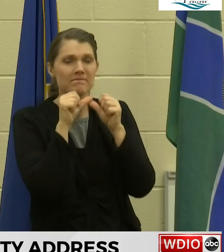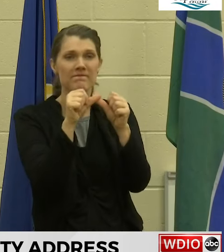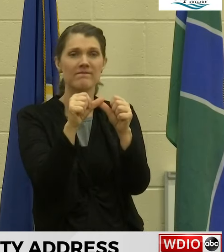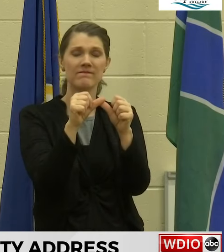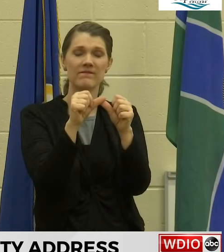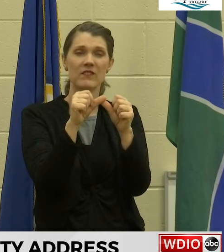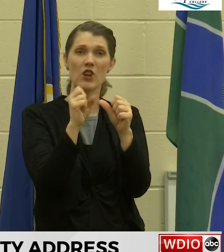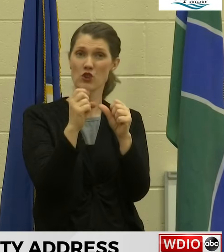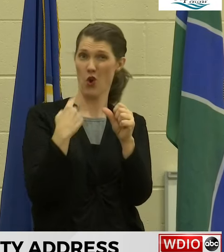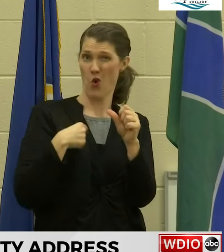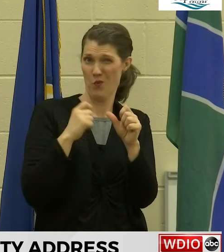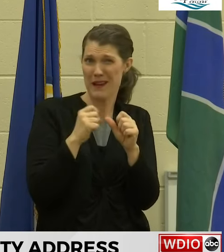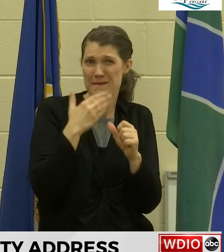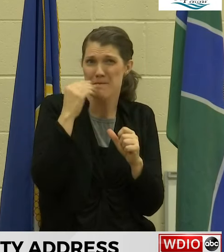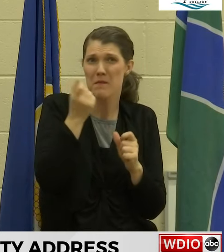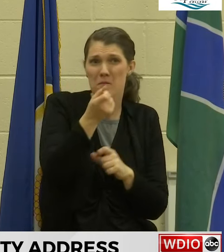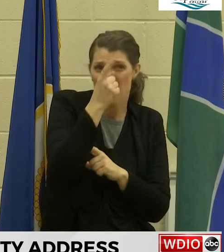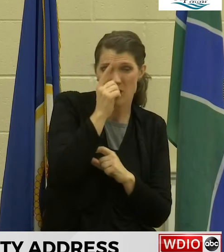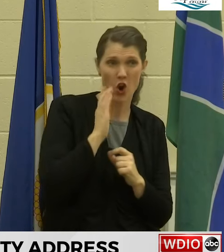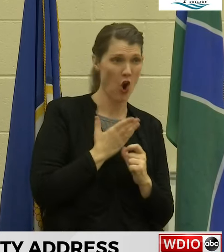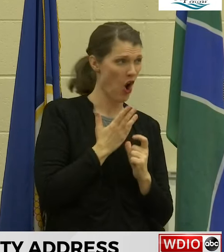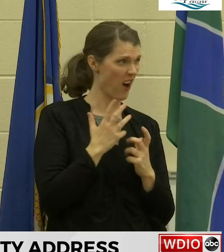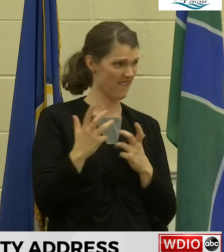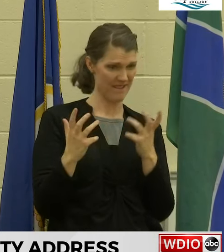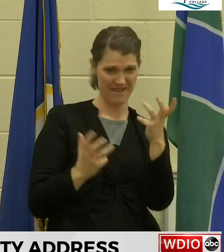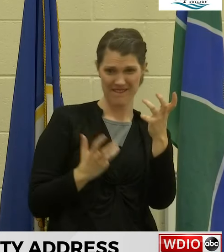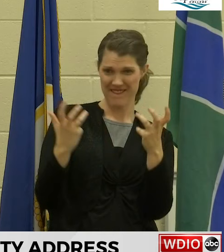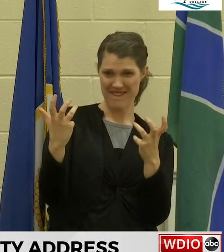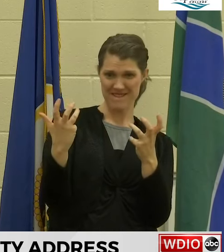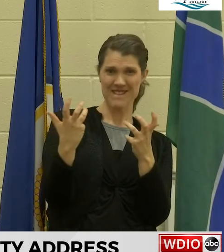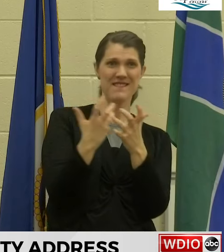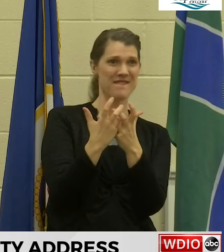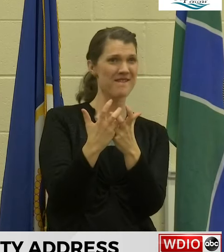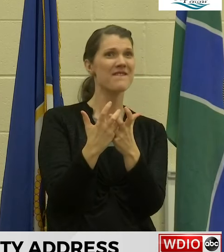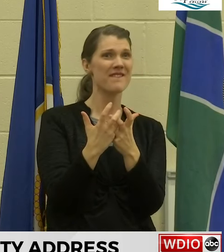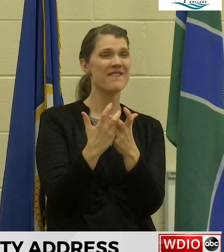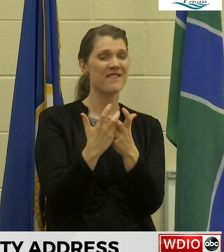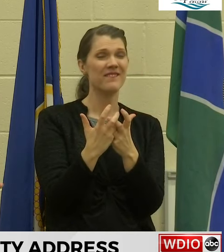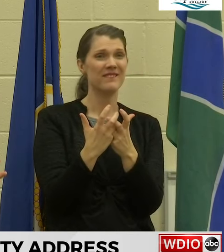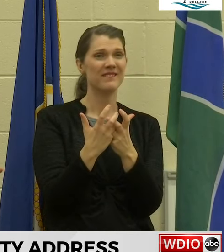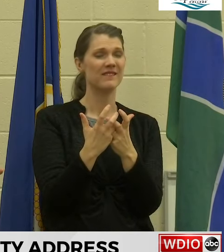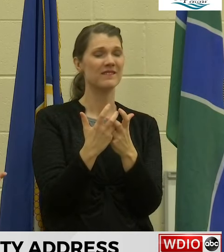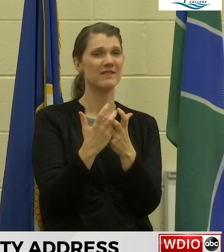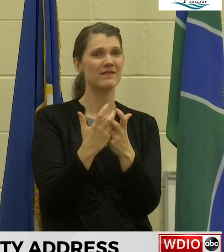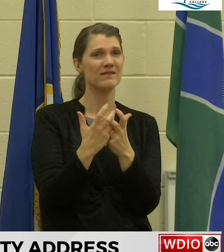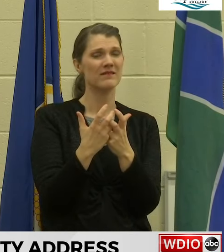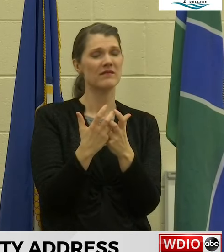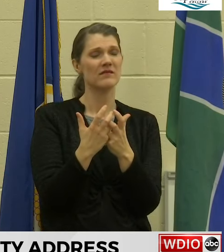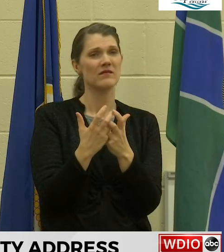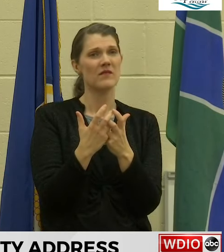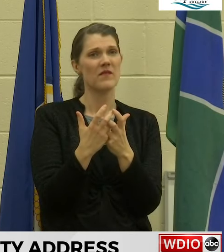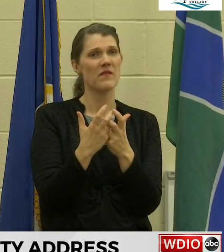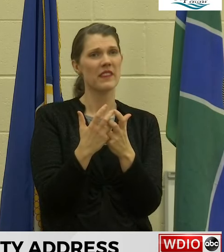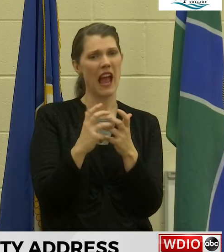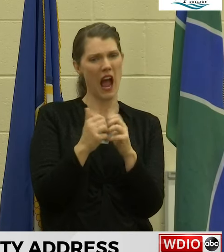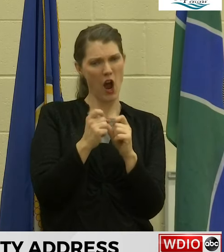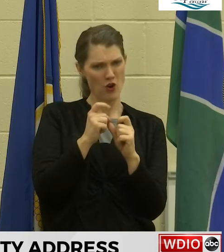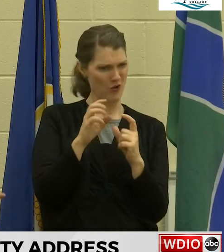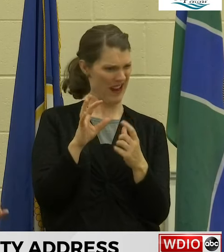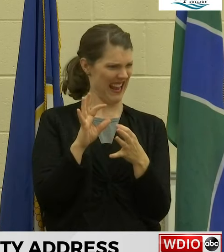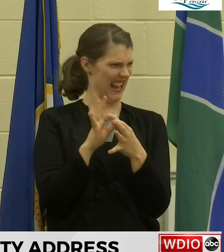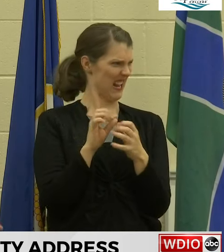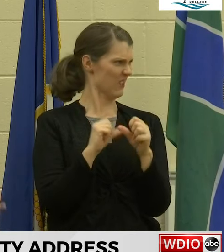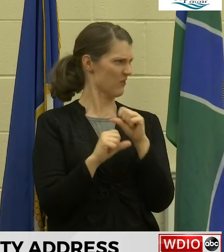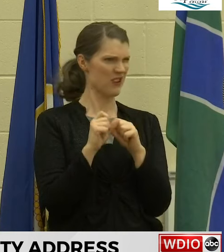better understand our shared humanity? What can we do to connect with each other when we're